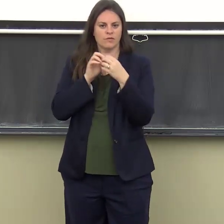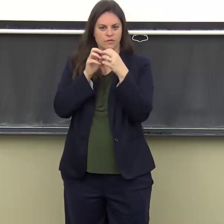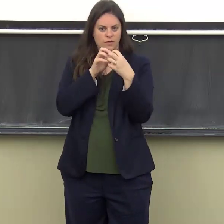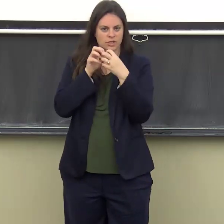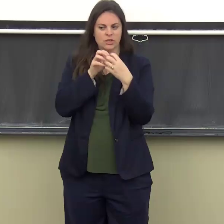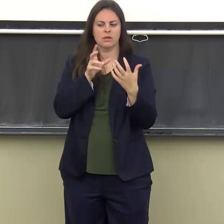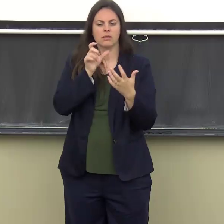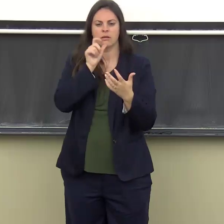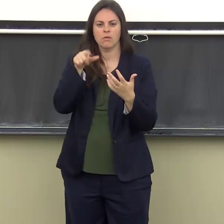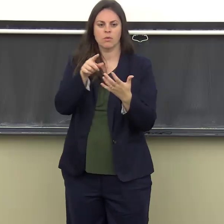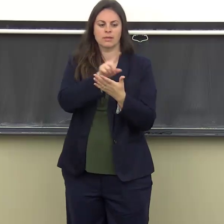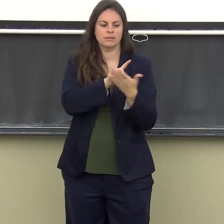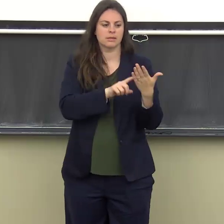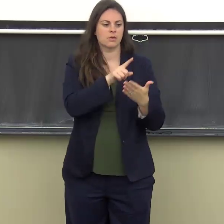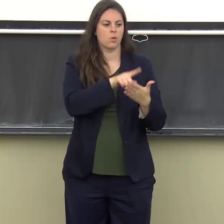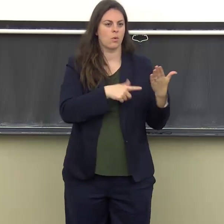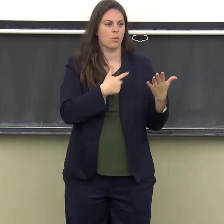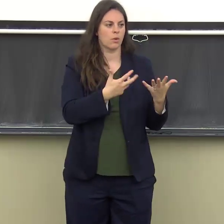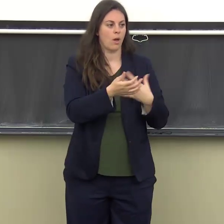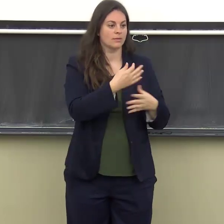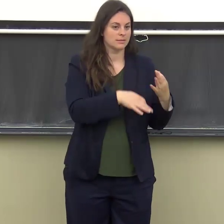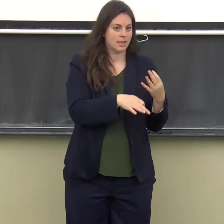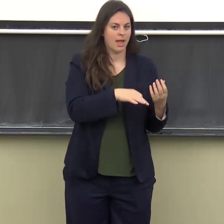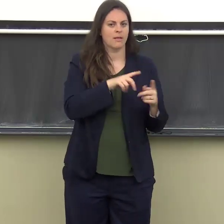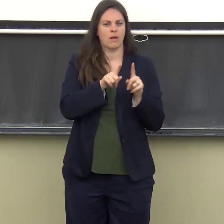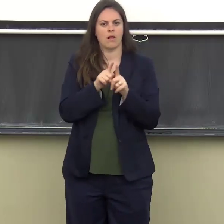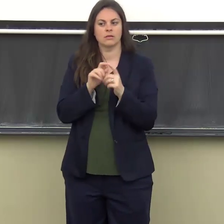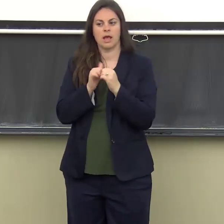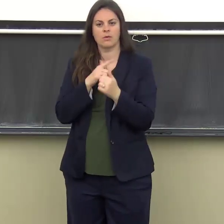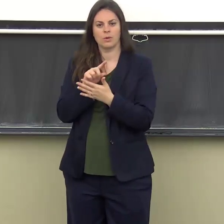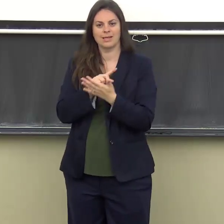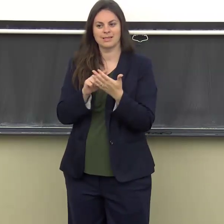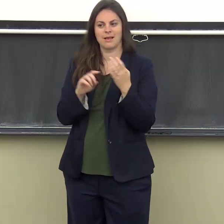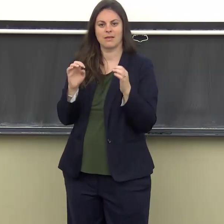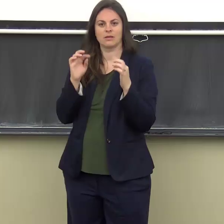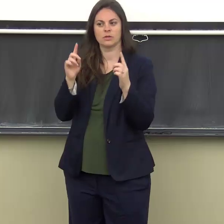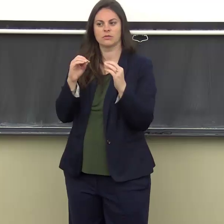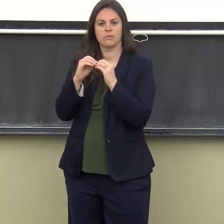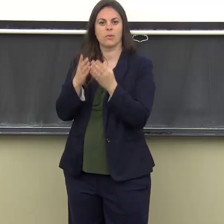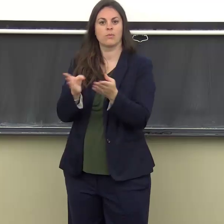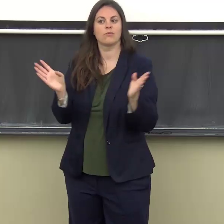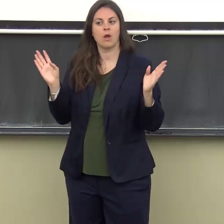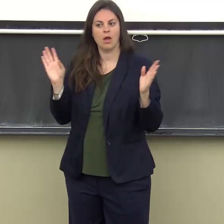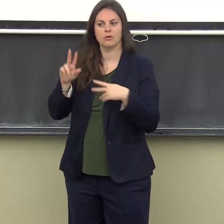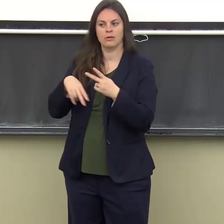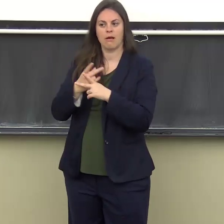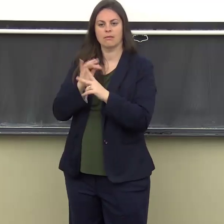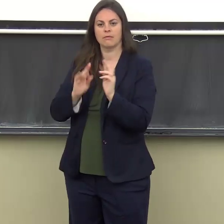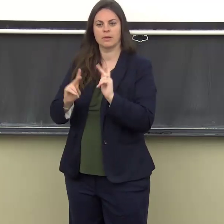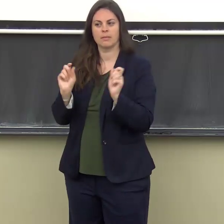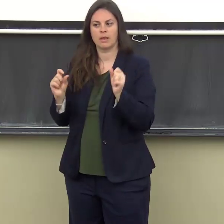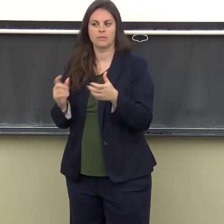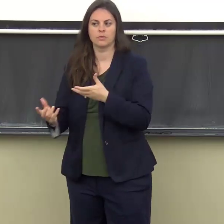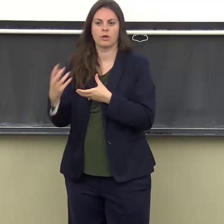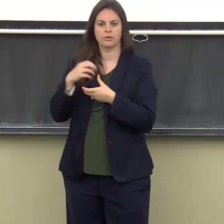designing, the what do we want instead stuff, but also the how do we design the education of a more broader set of people to participate